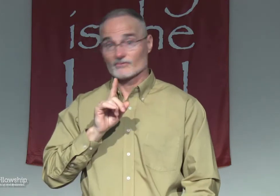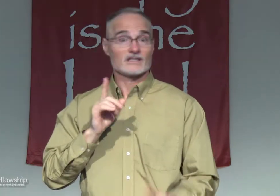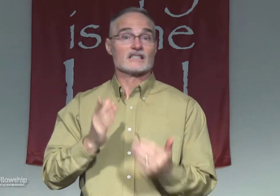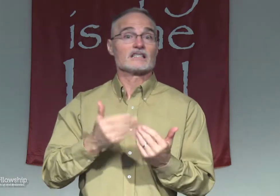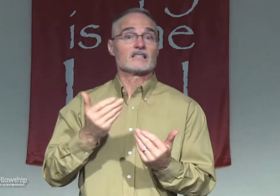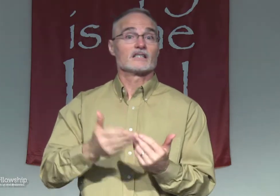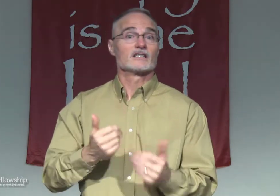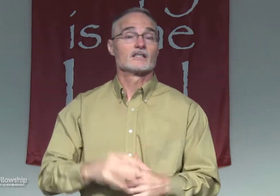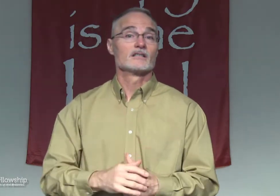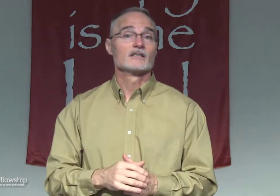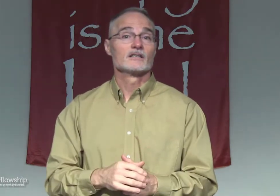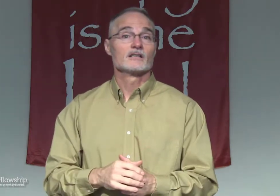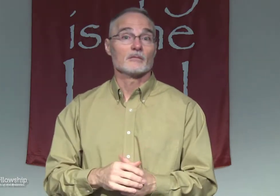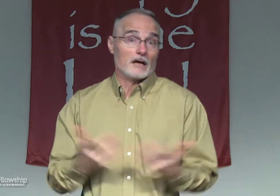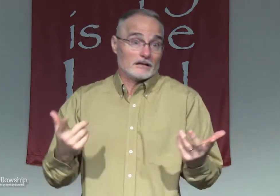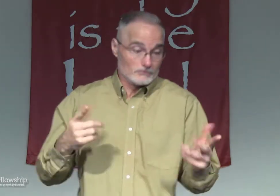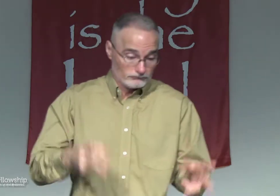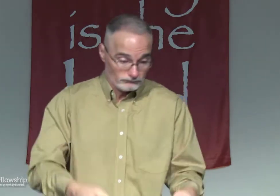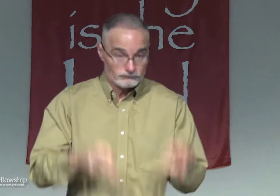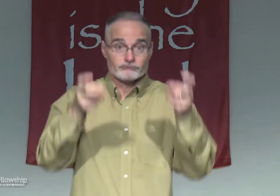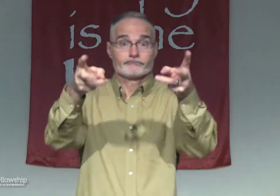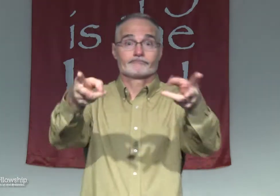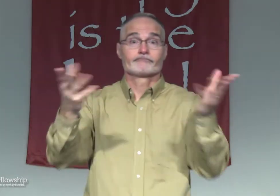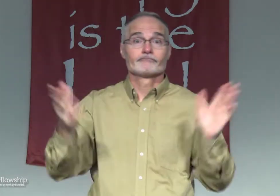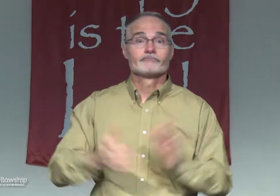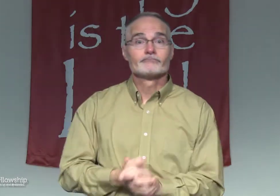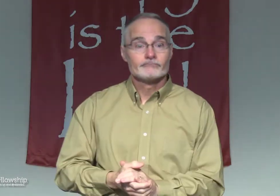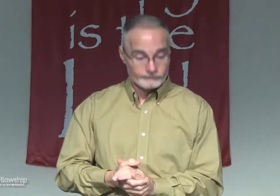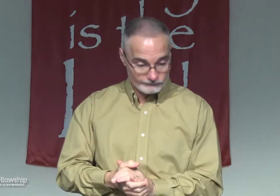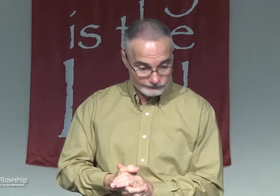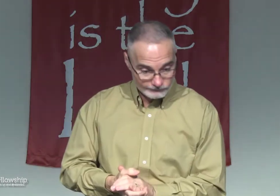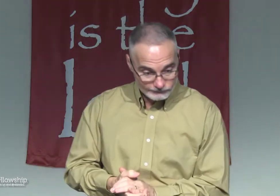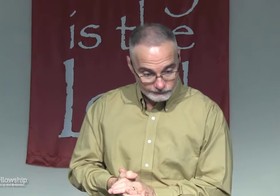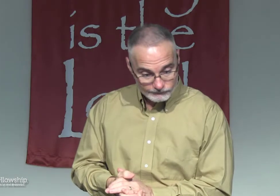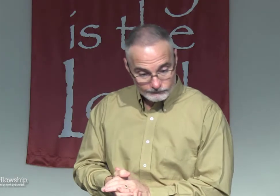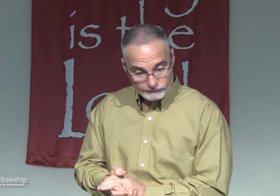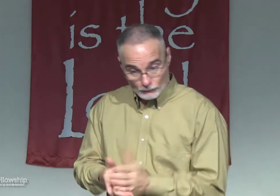Bible says here, and that's easy to say it, right? Just to read the words.